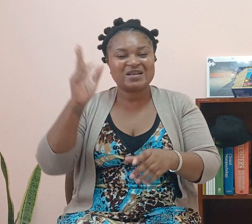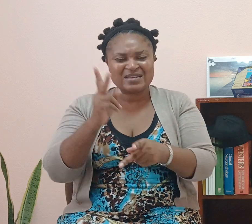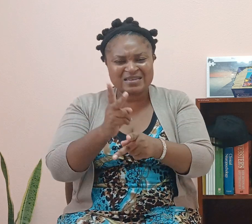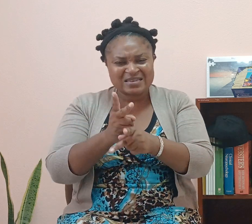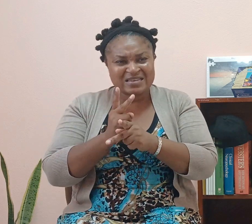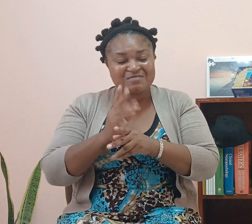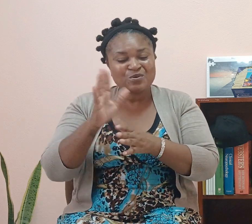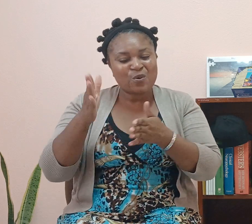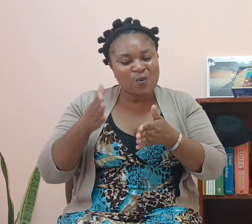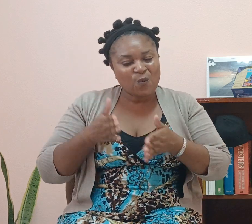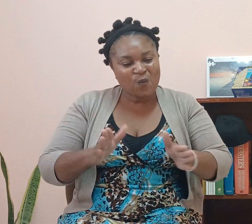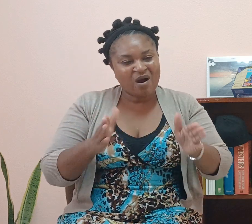ways straight.